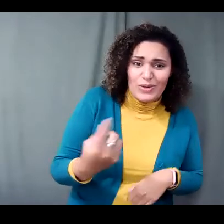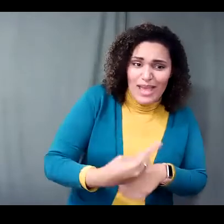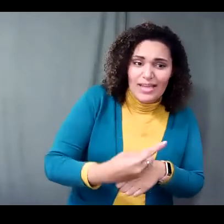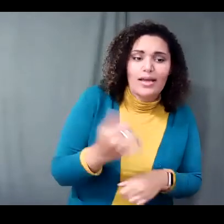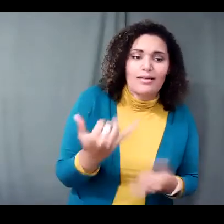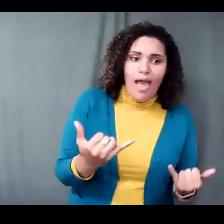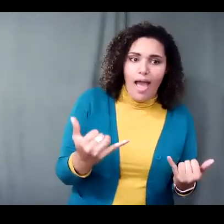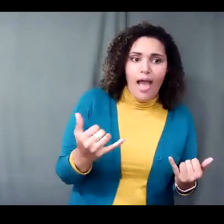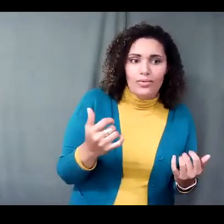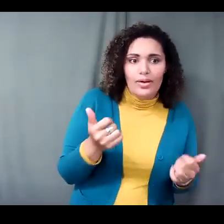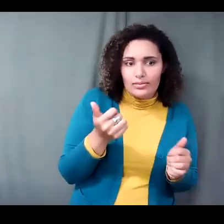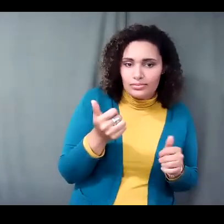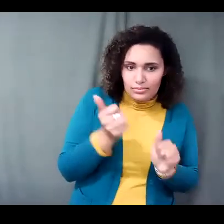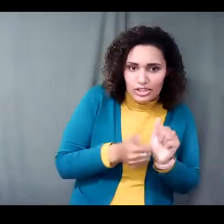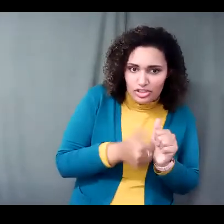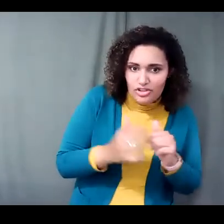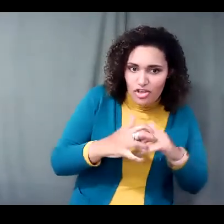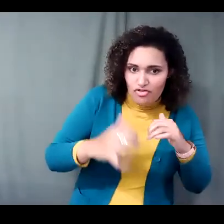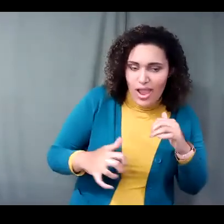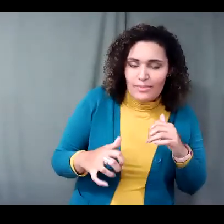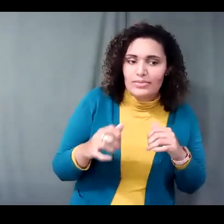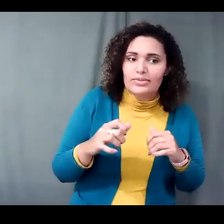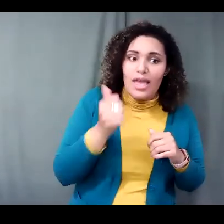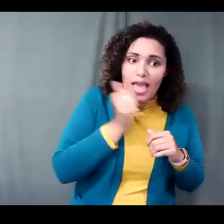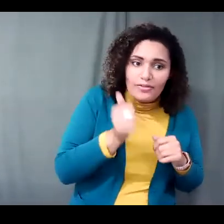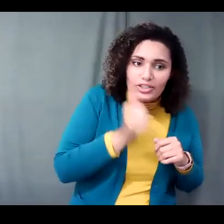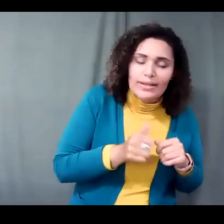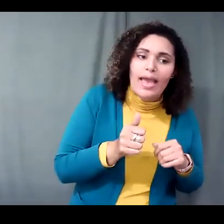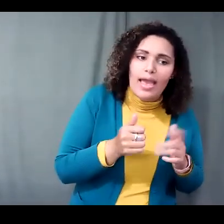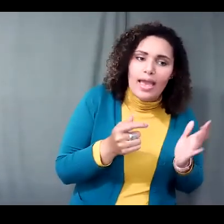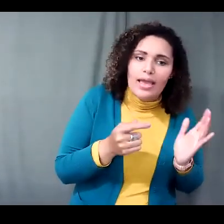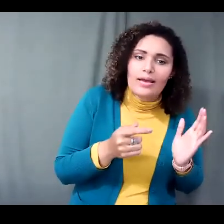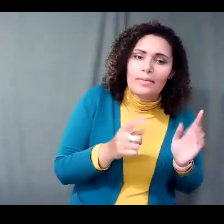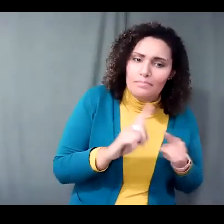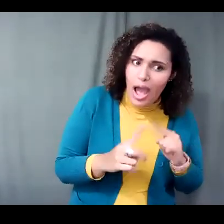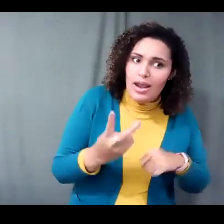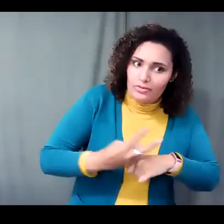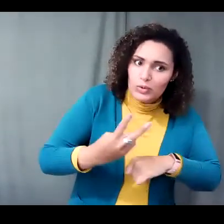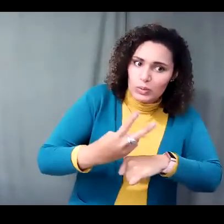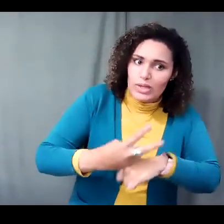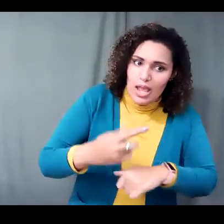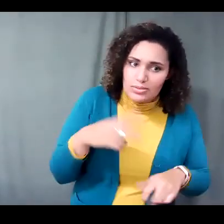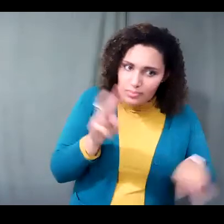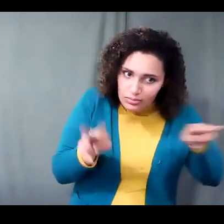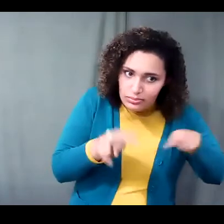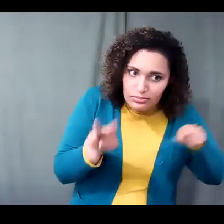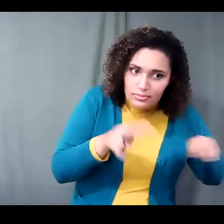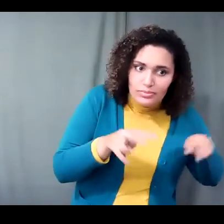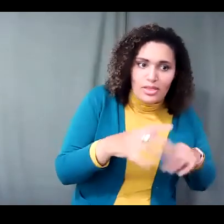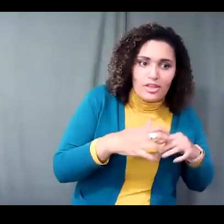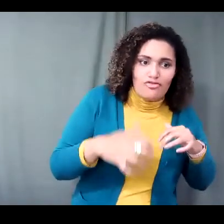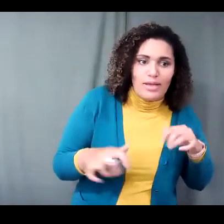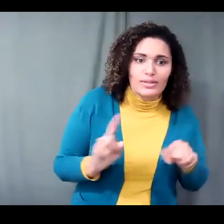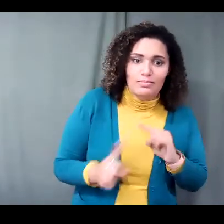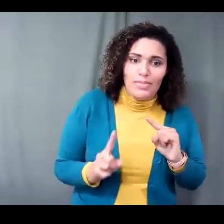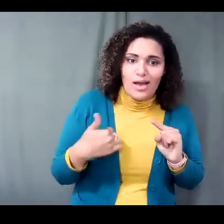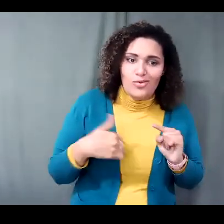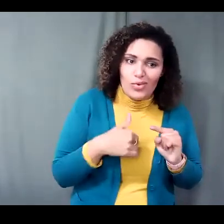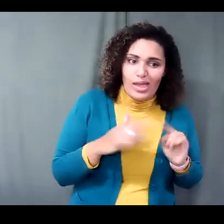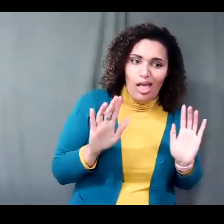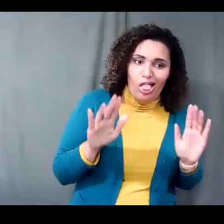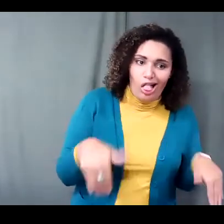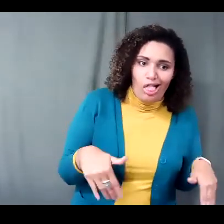go and look at all the grapes, if not every day during harvest, certainly every other day. We kind of know what's going on, but the fact is we did flake a little bit